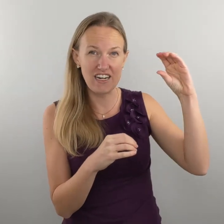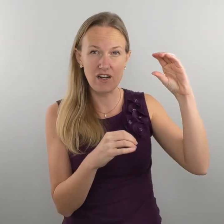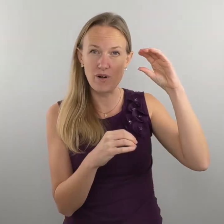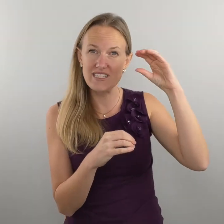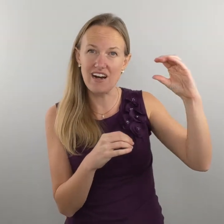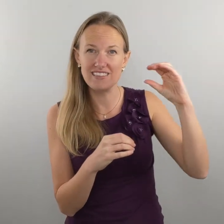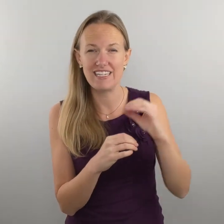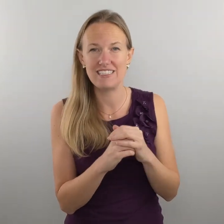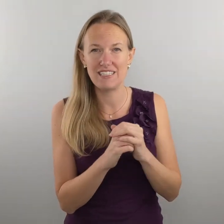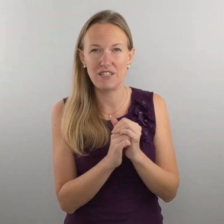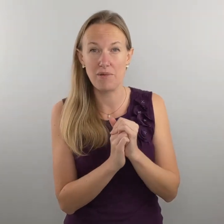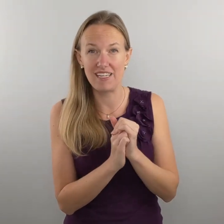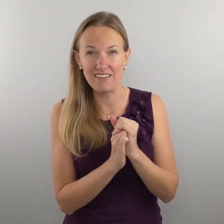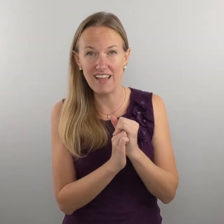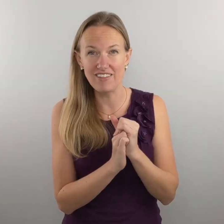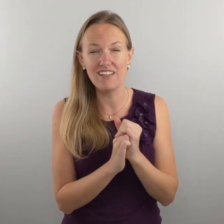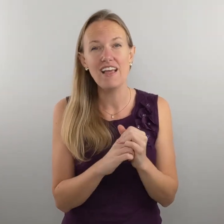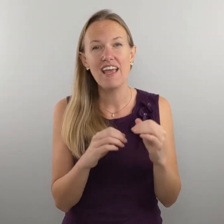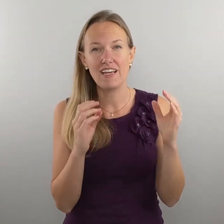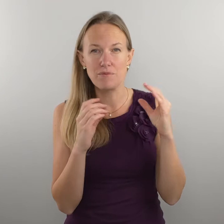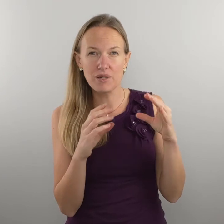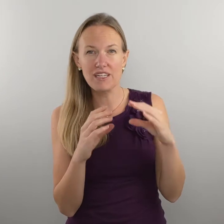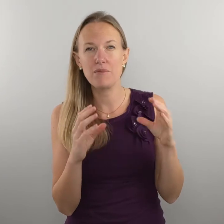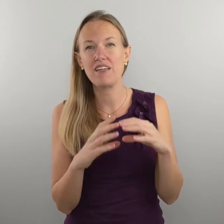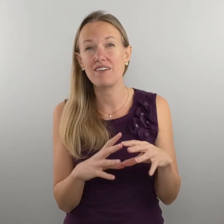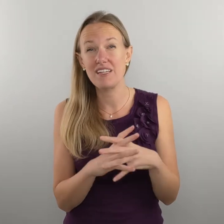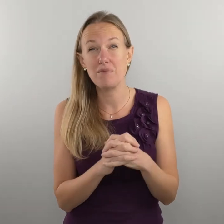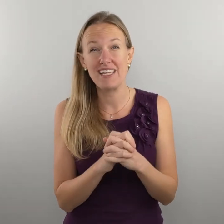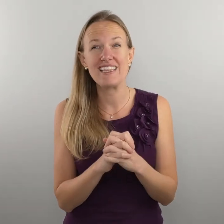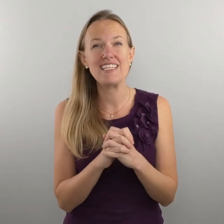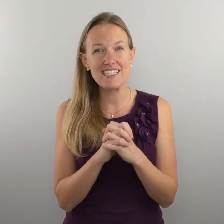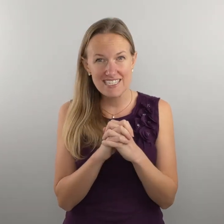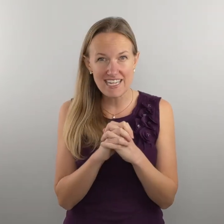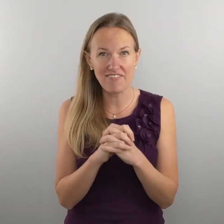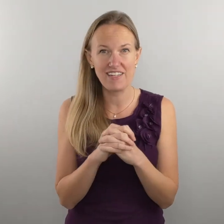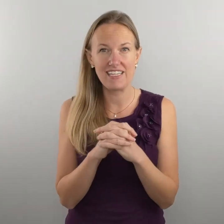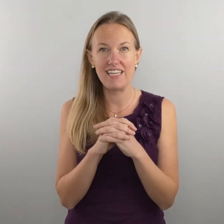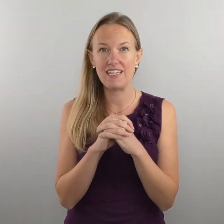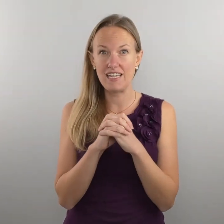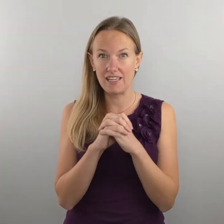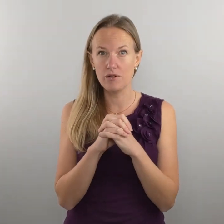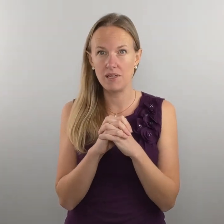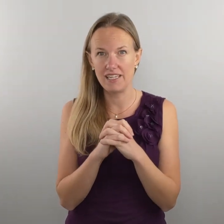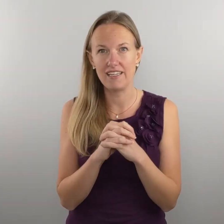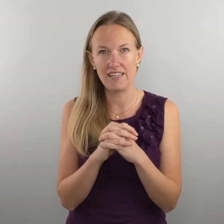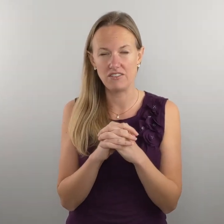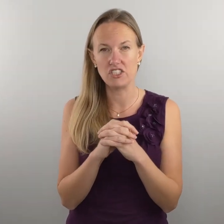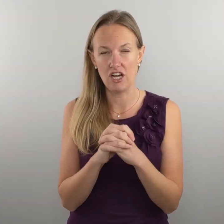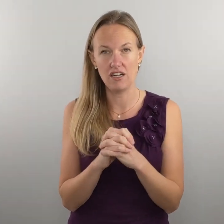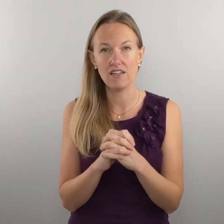on what songs I consider a beginner level and pre-intermediate or intermediate. This is definitely an intermediate level song. Okay,